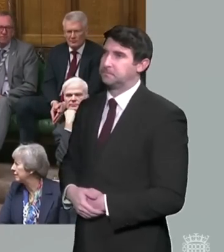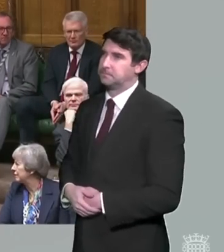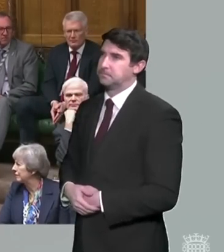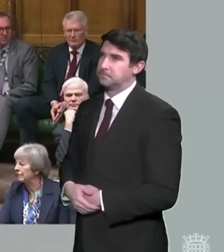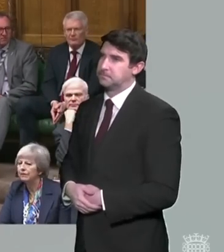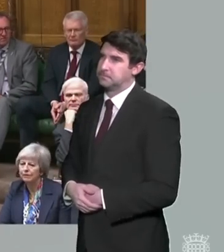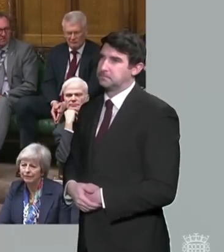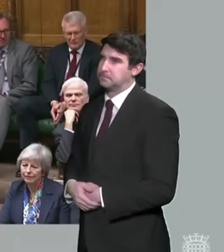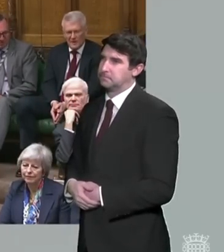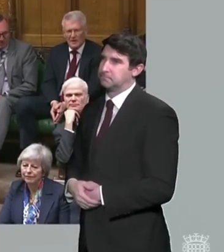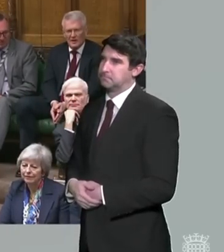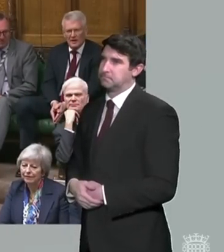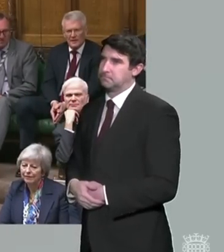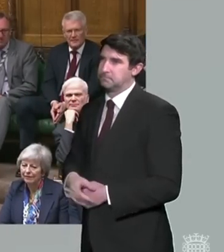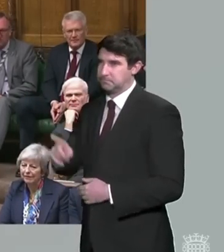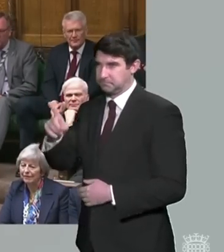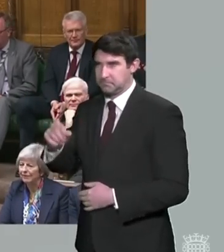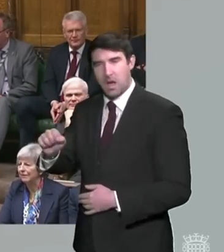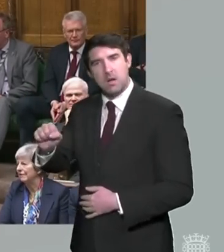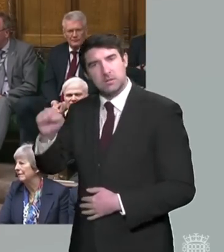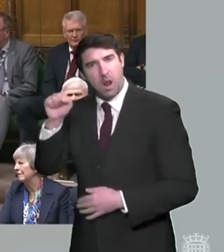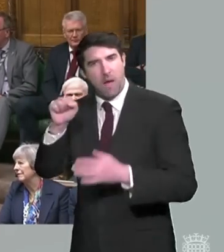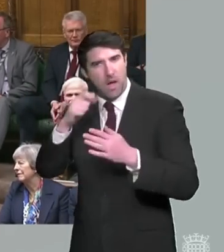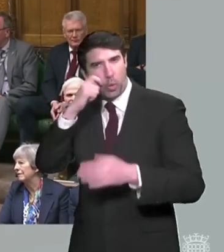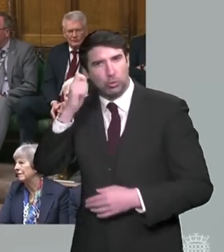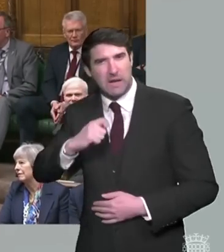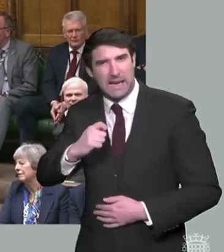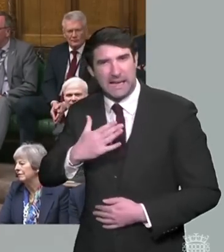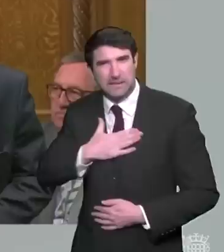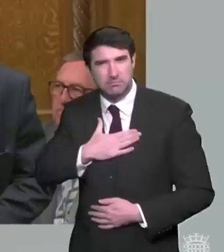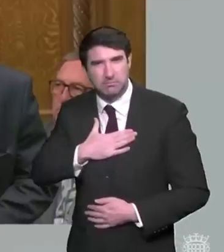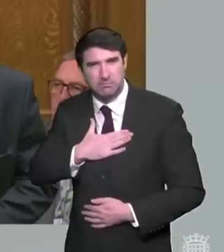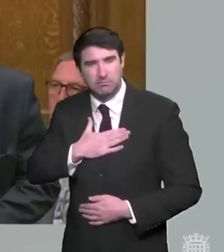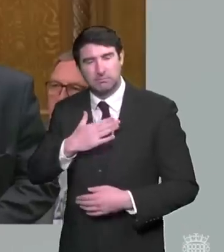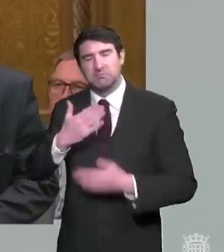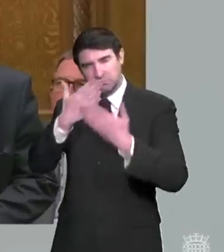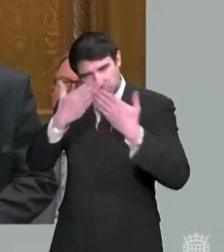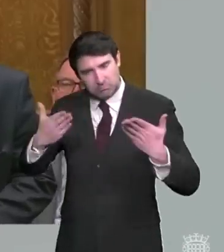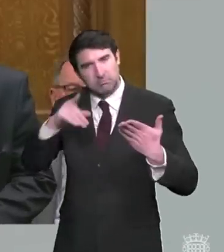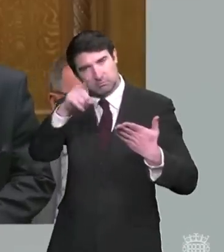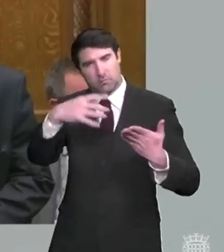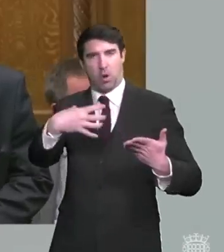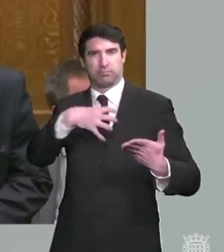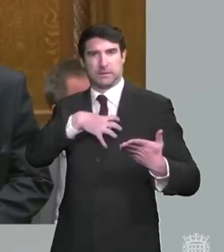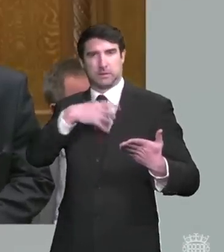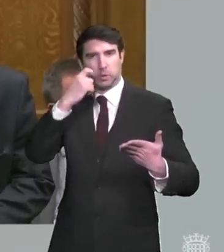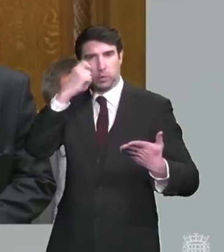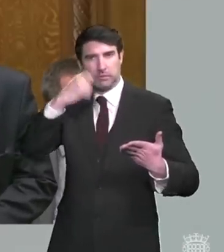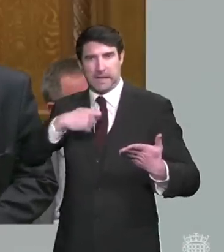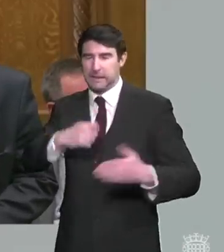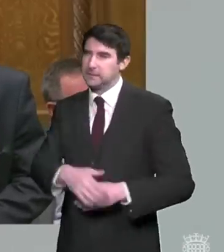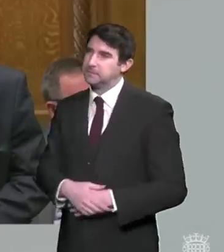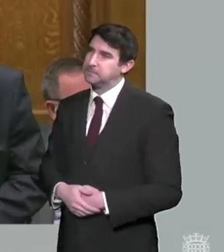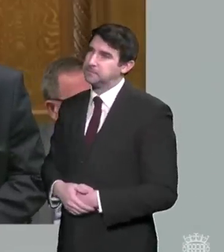Ukraini. President Zelensky, we salute you. This year, the start will be made to the rebuild of Kettering General